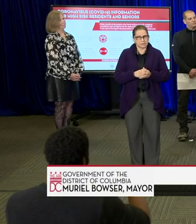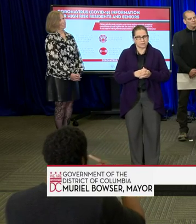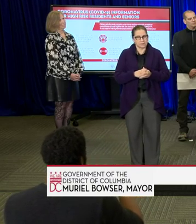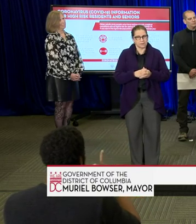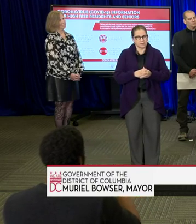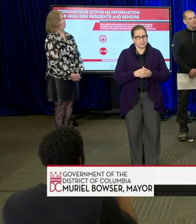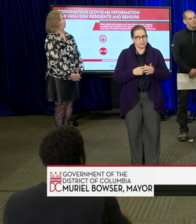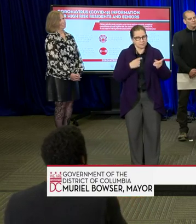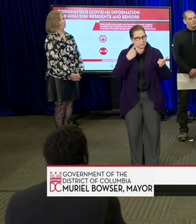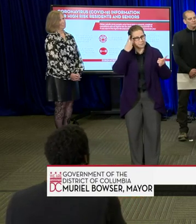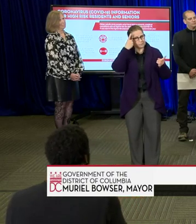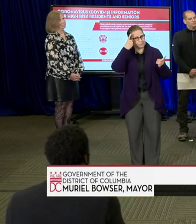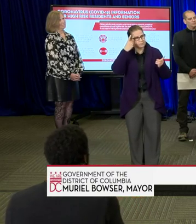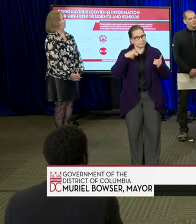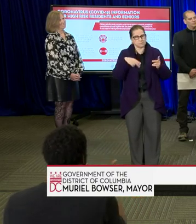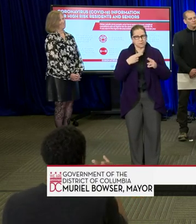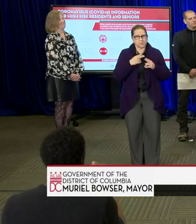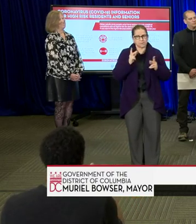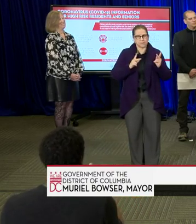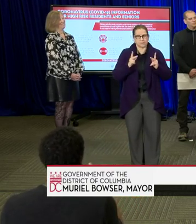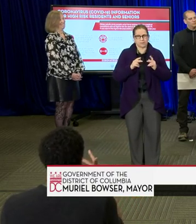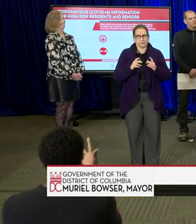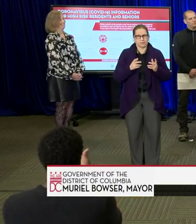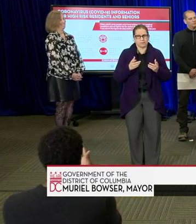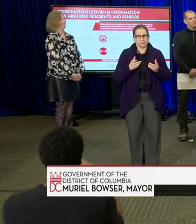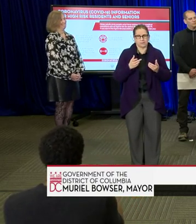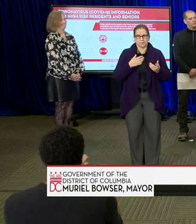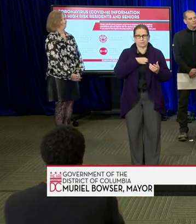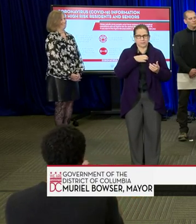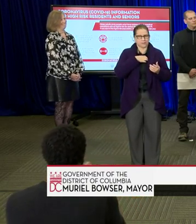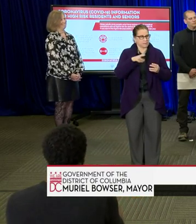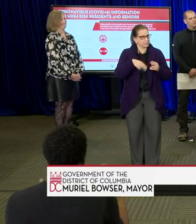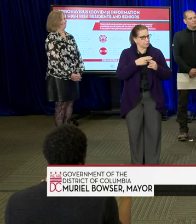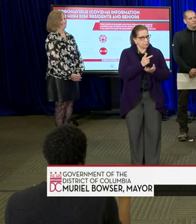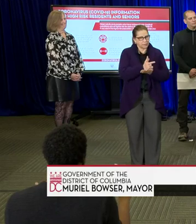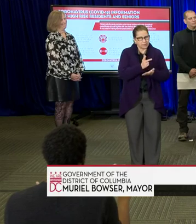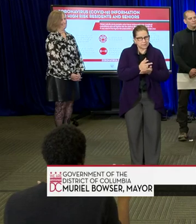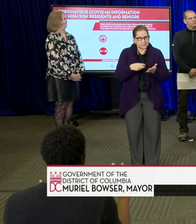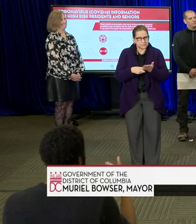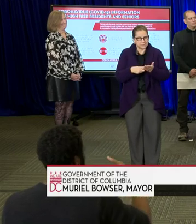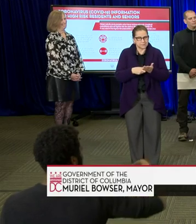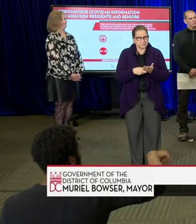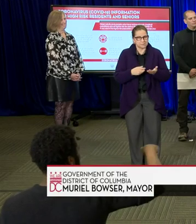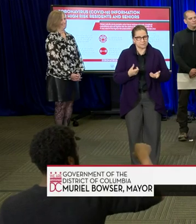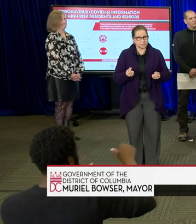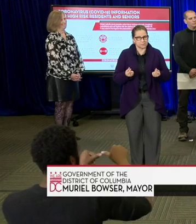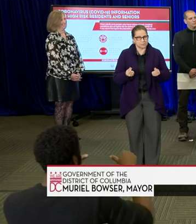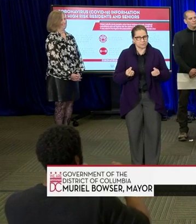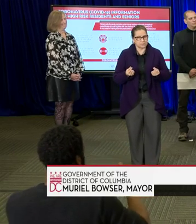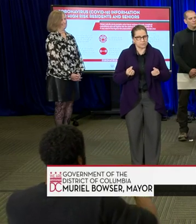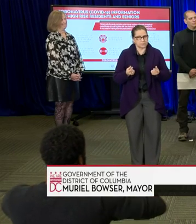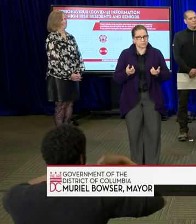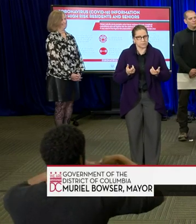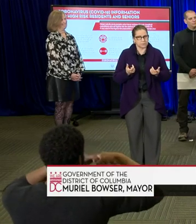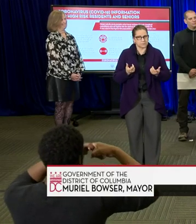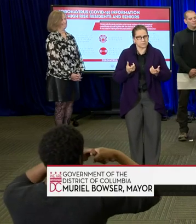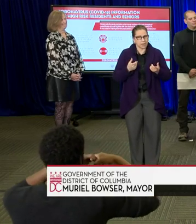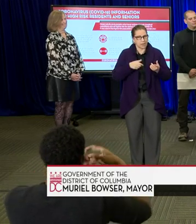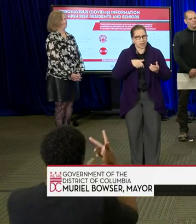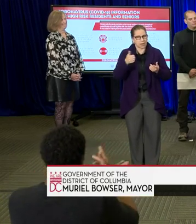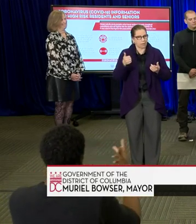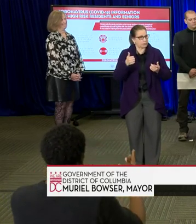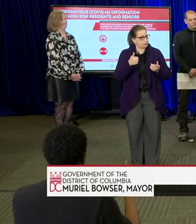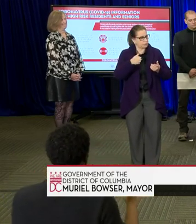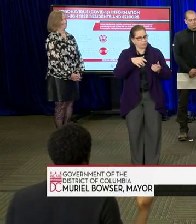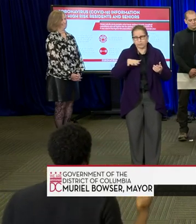people are complaining that they're still getting parking tickets and other jurisdictions have suspended parking enforcement? So I expect that